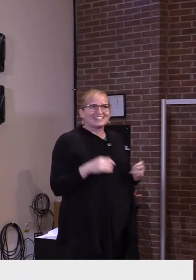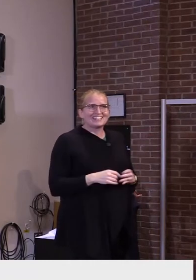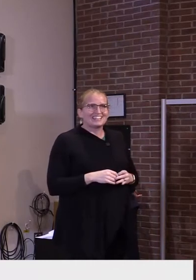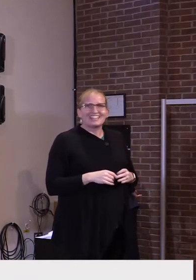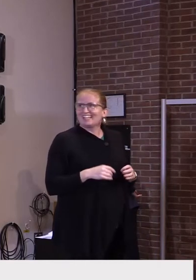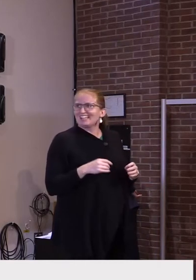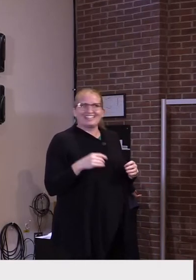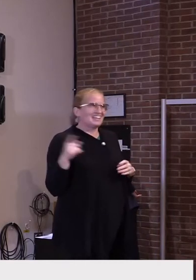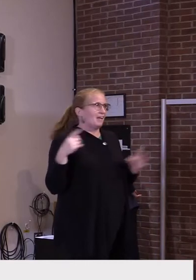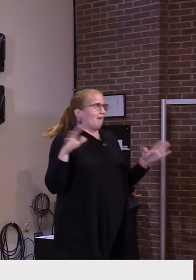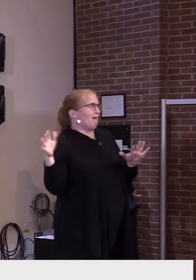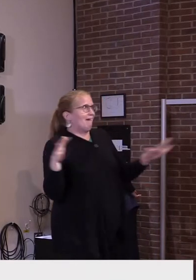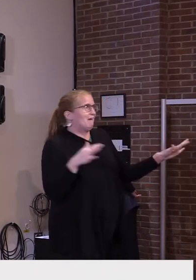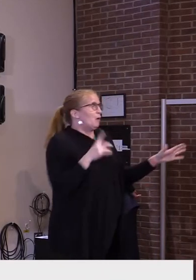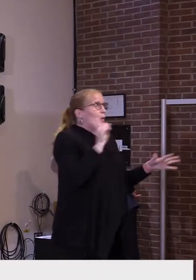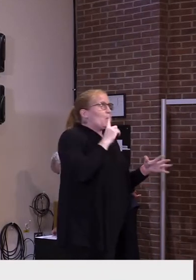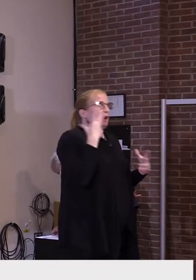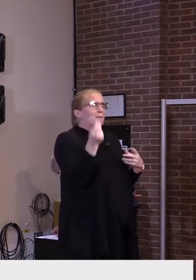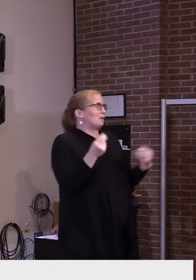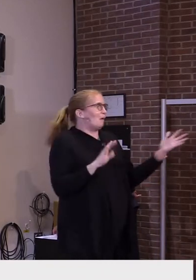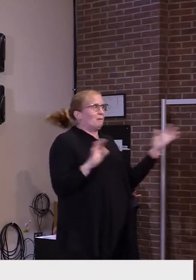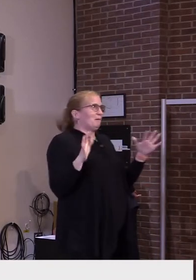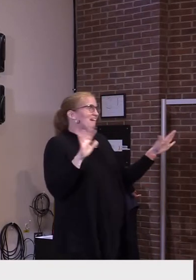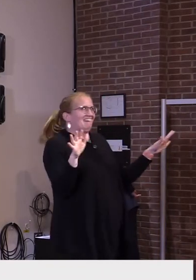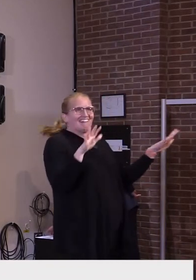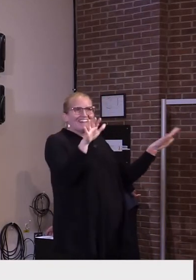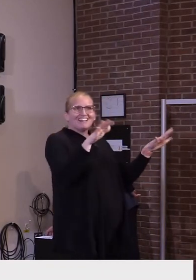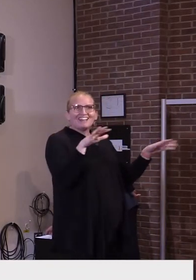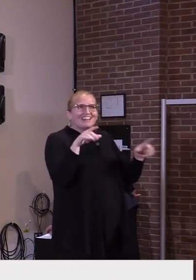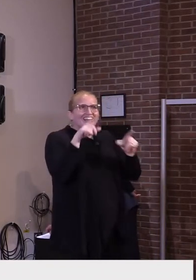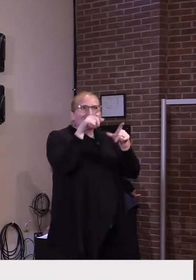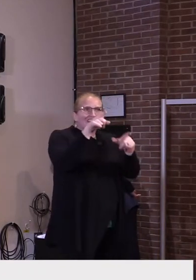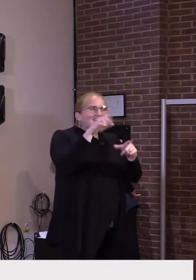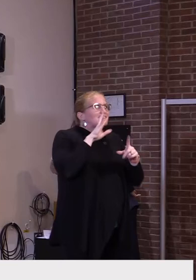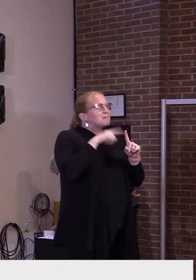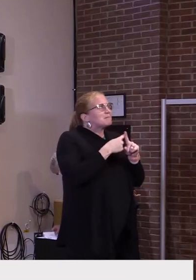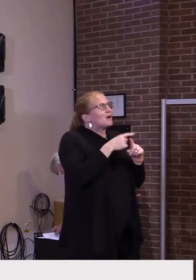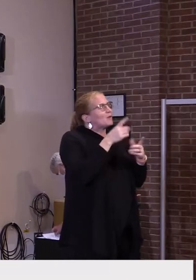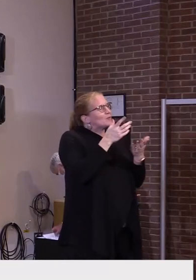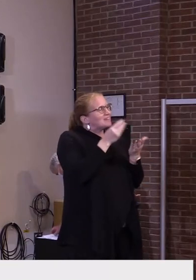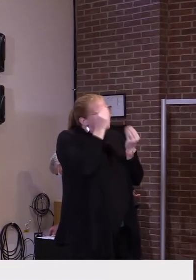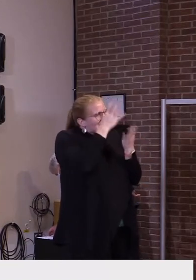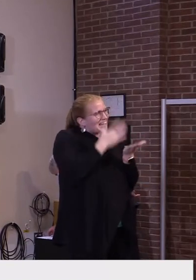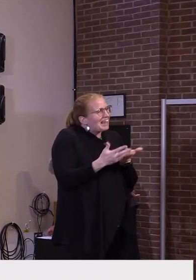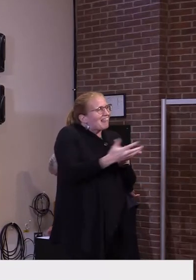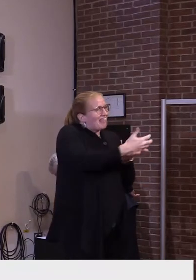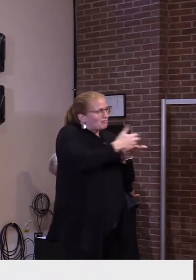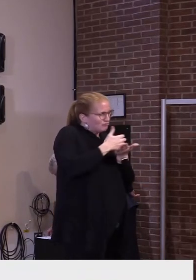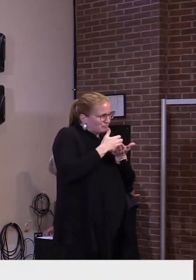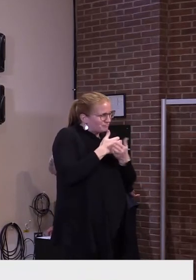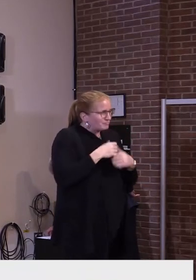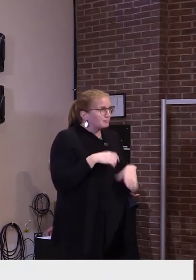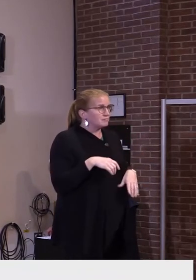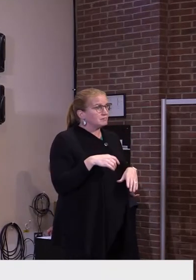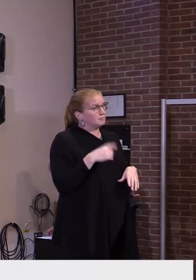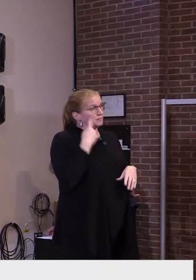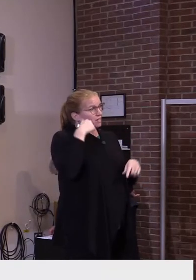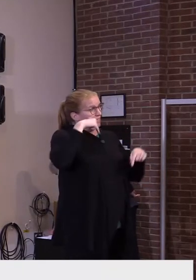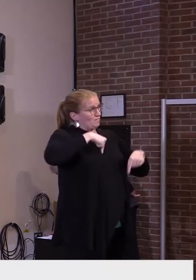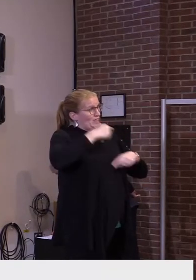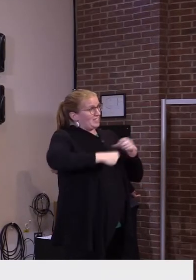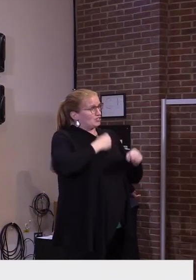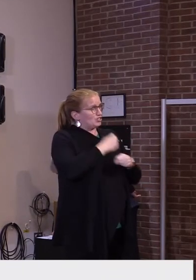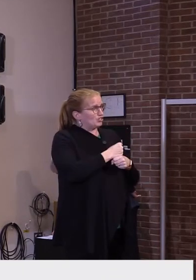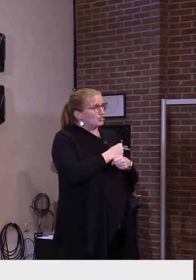Can I send you two sort of data questions? One, how are we doing this year when it comes to the uptake of the